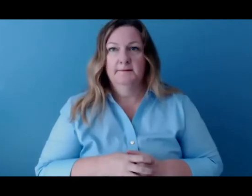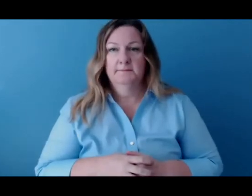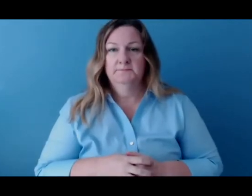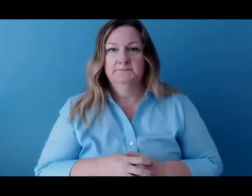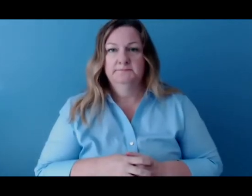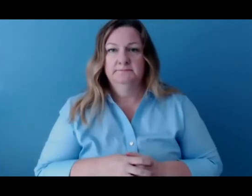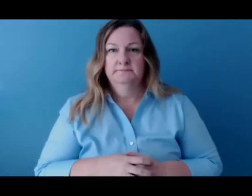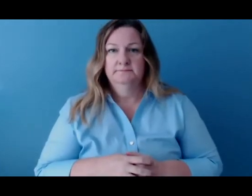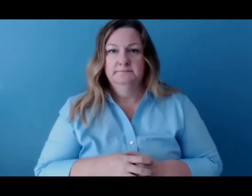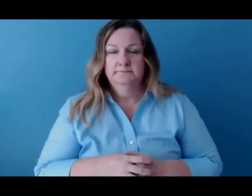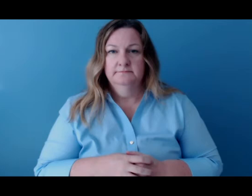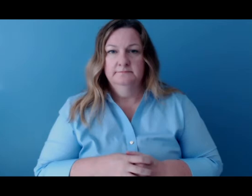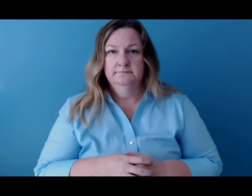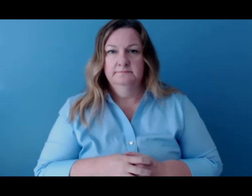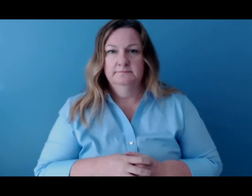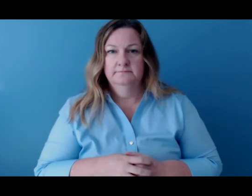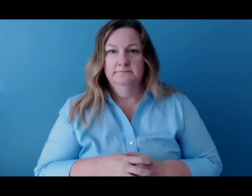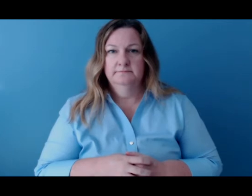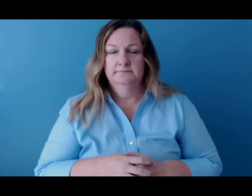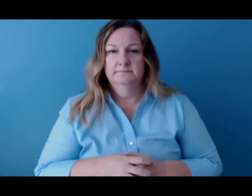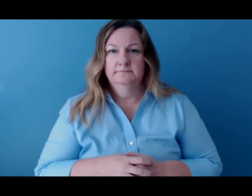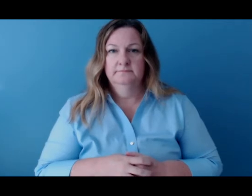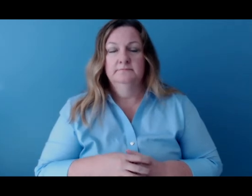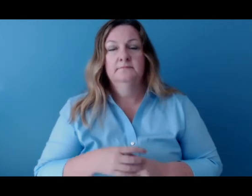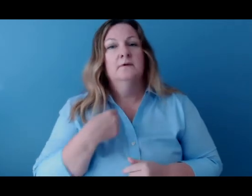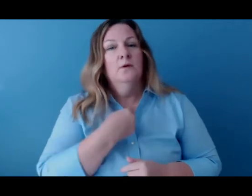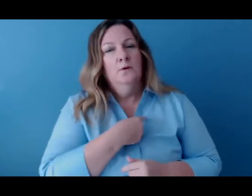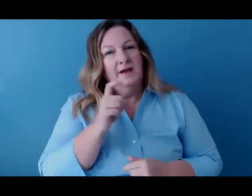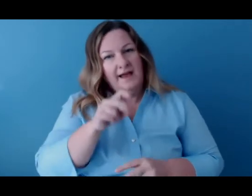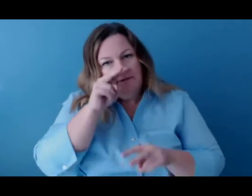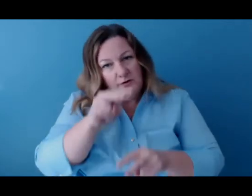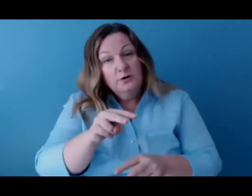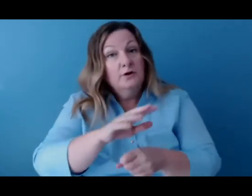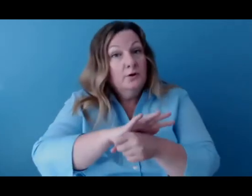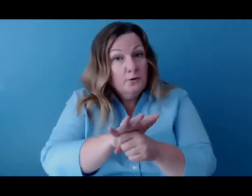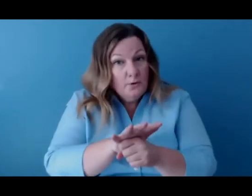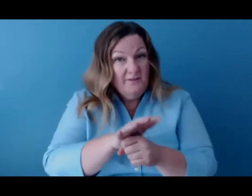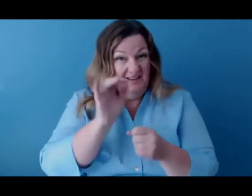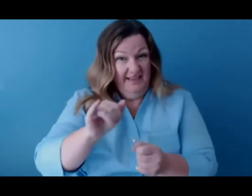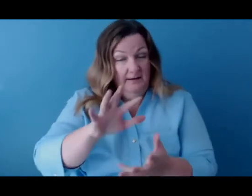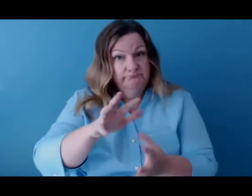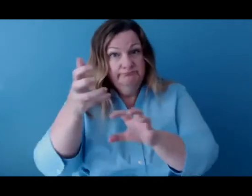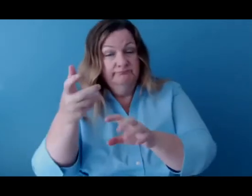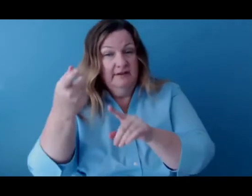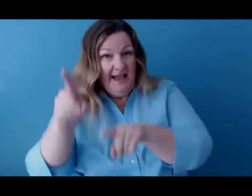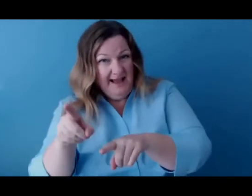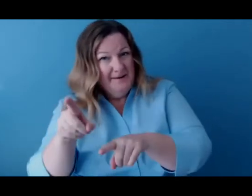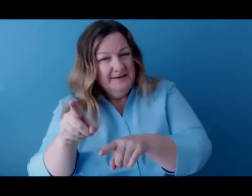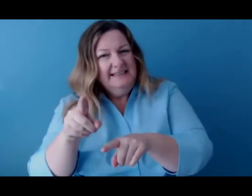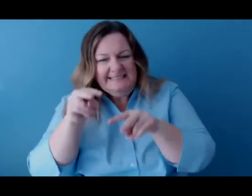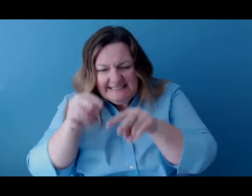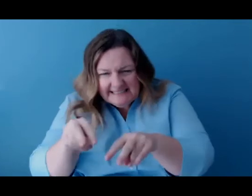and looking at this COVID disruption, if you will, as a true opportunity to improve in this